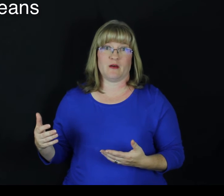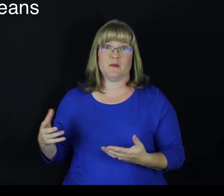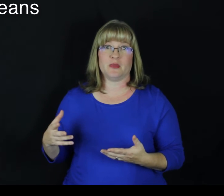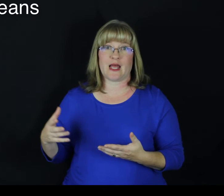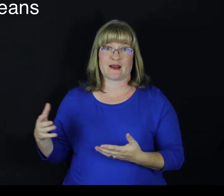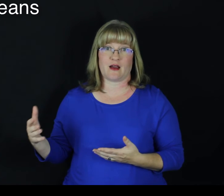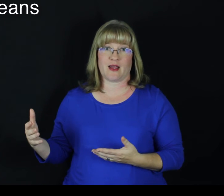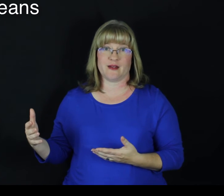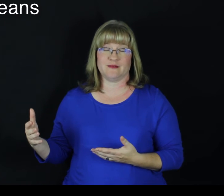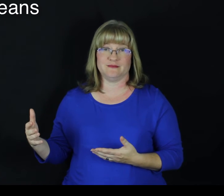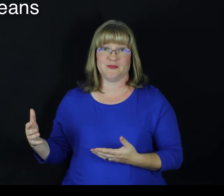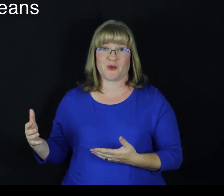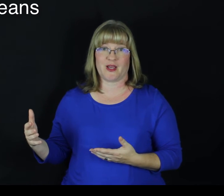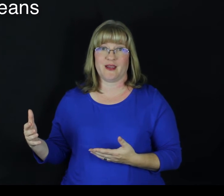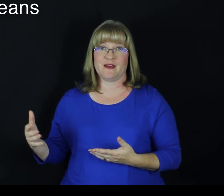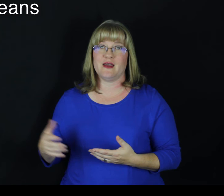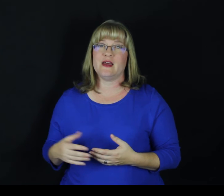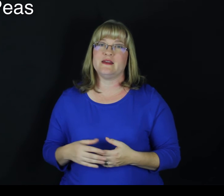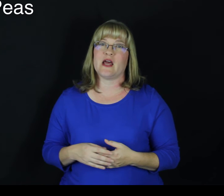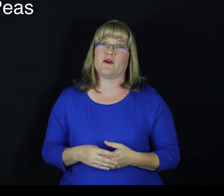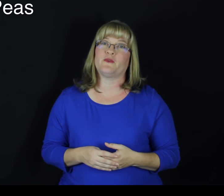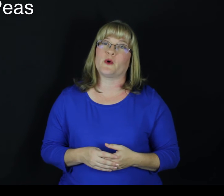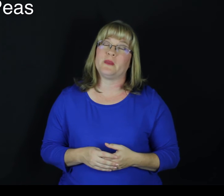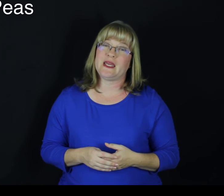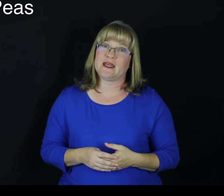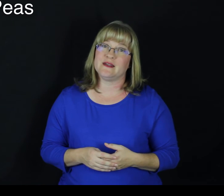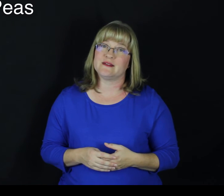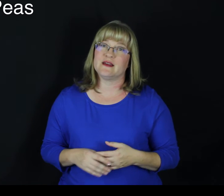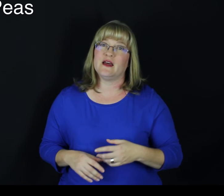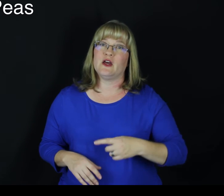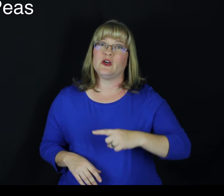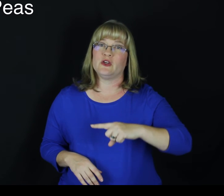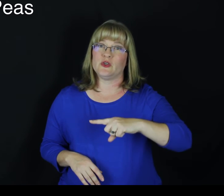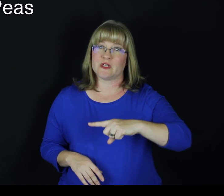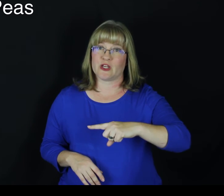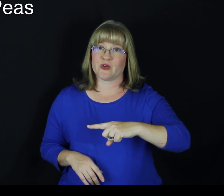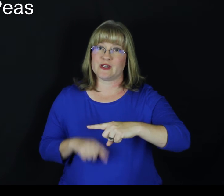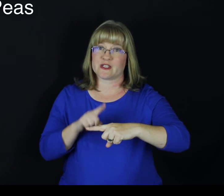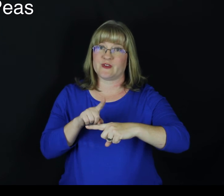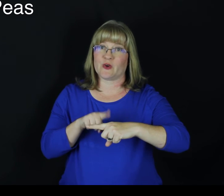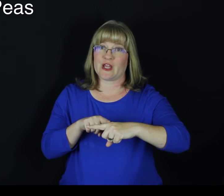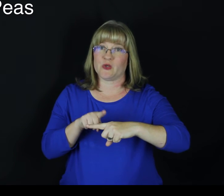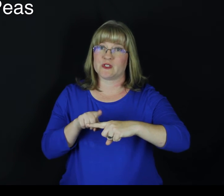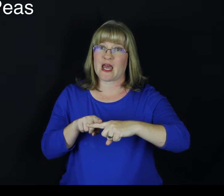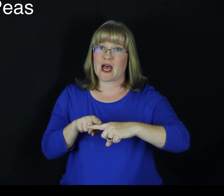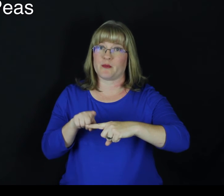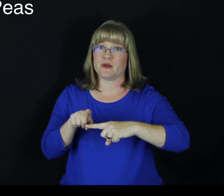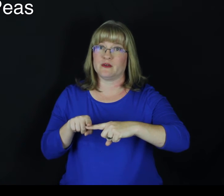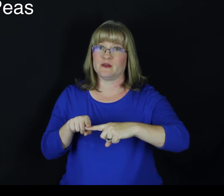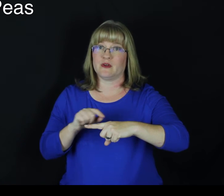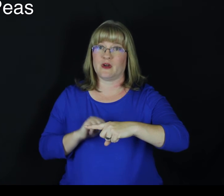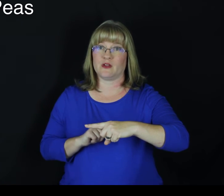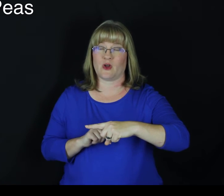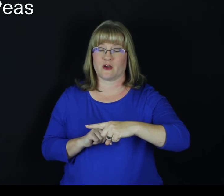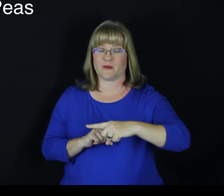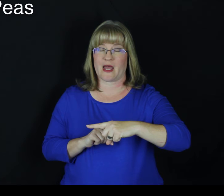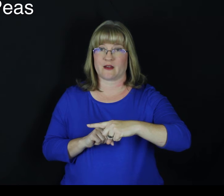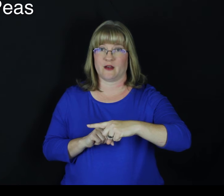spell black-eyed, okay? Now for peas, you take your index finger and you tap along the back of